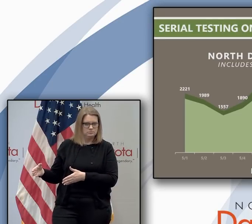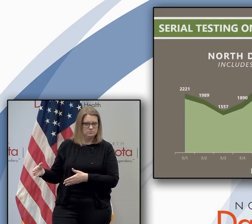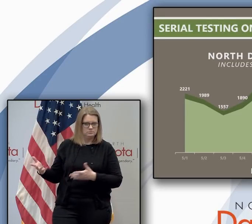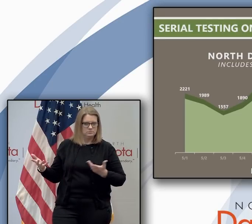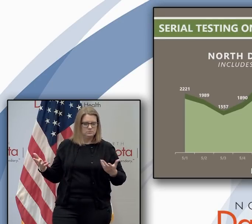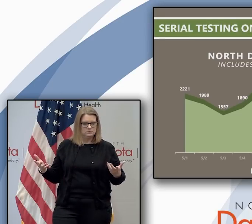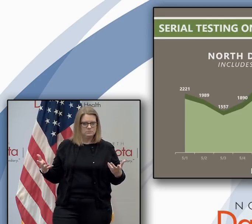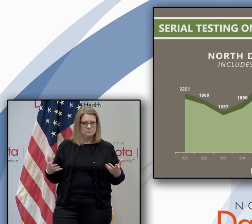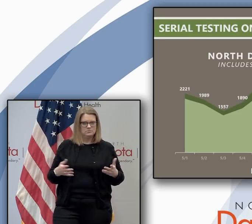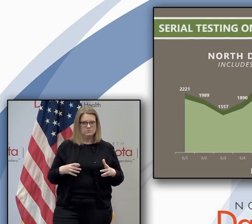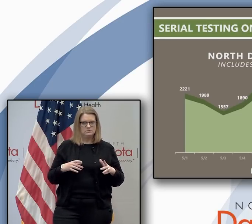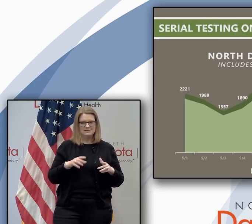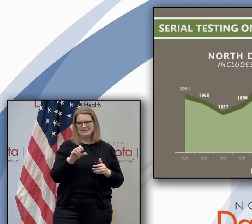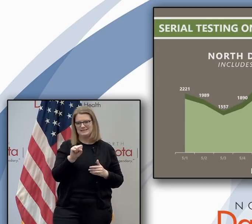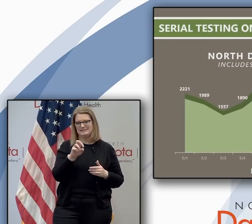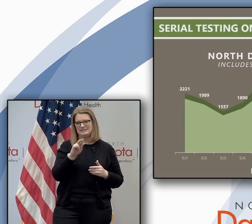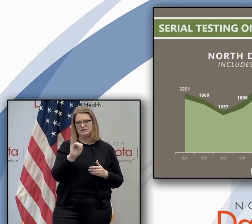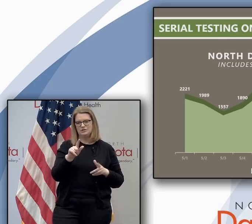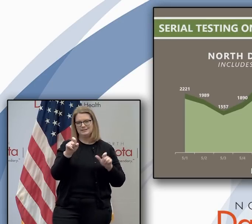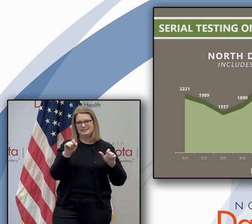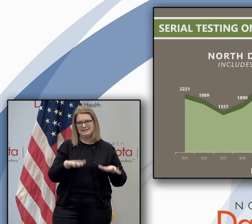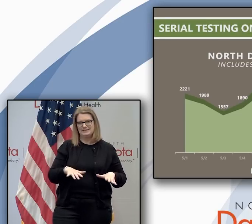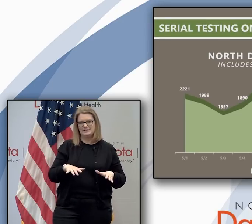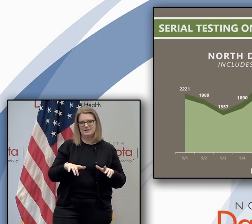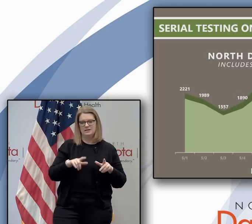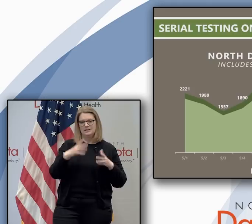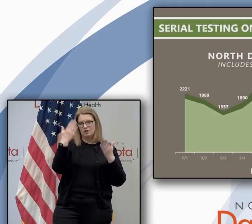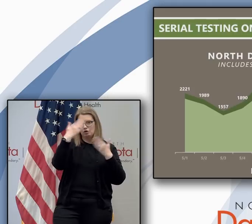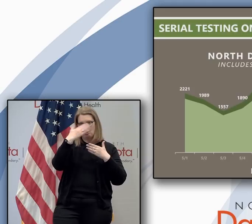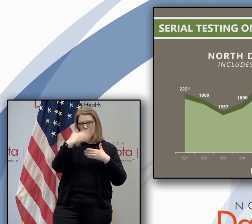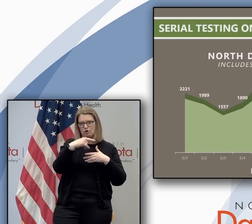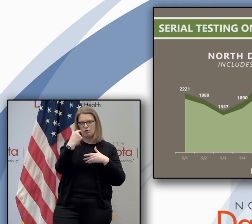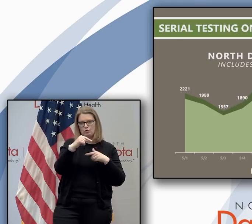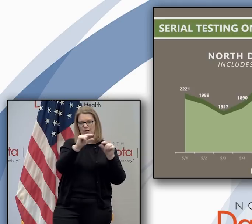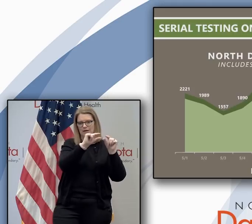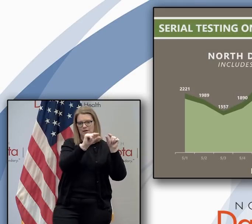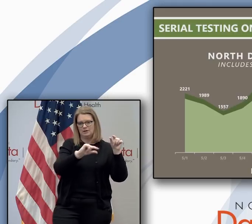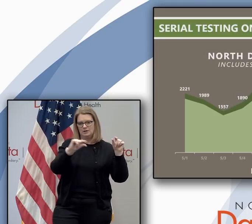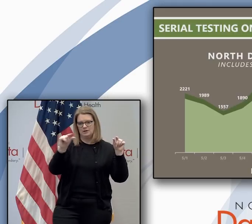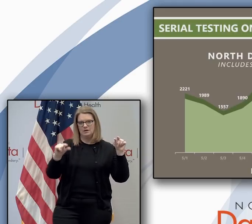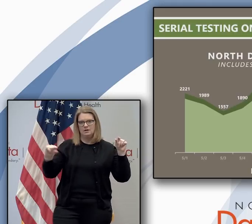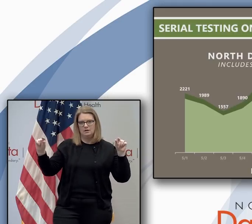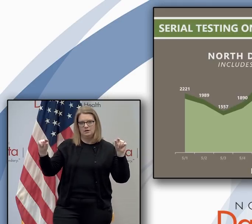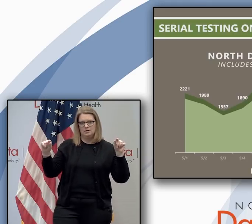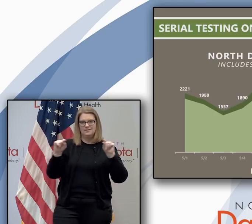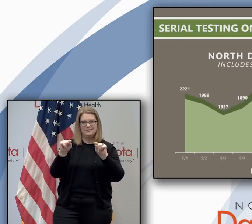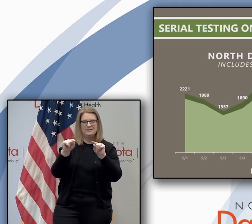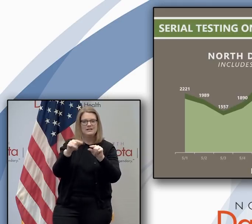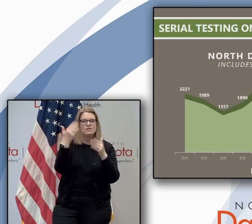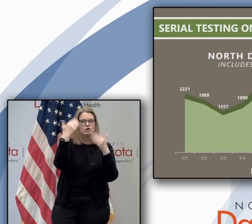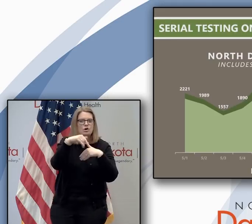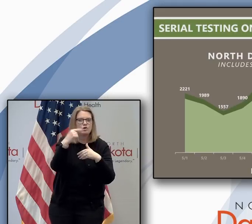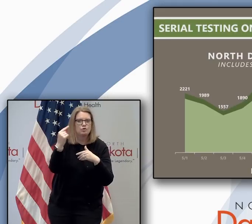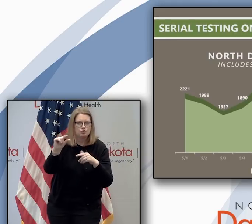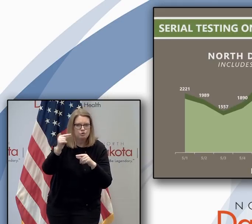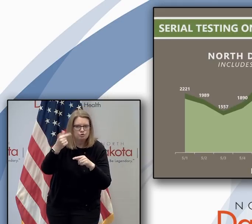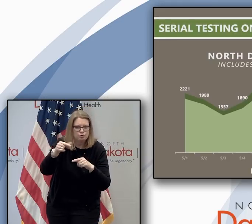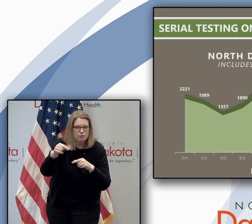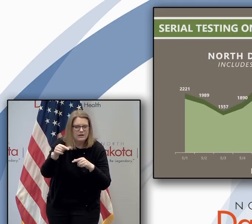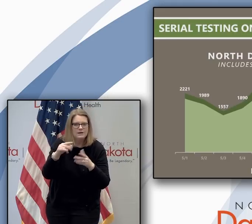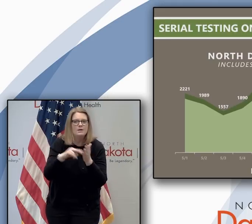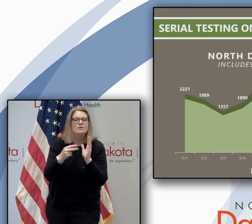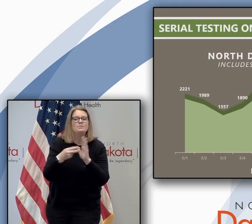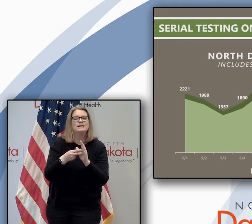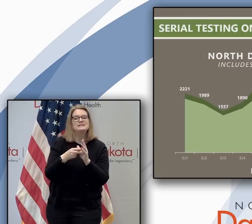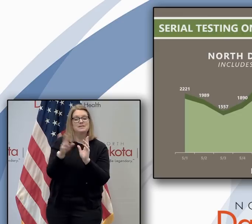tested on the serial testing on the green top. The darker green represents tests that were run on people who'd already been tested prior. So when you